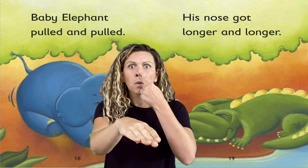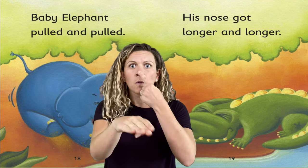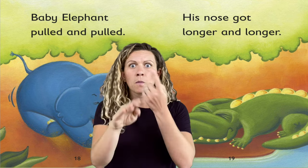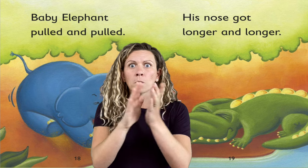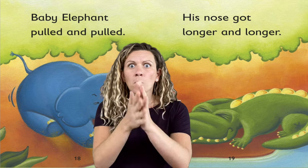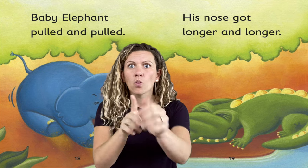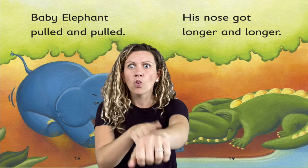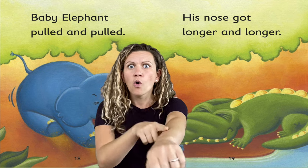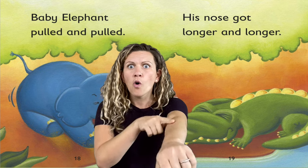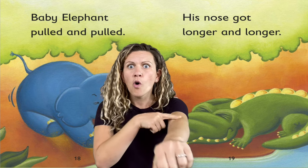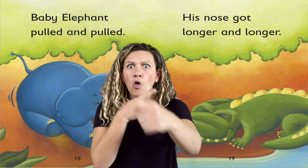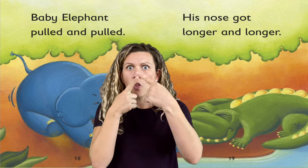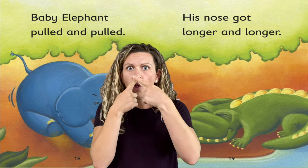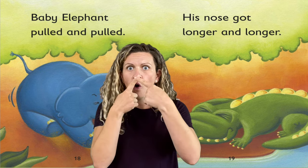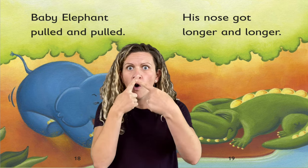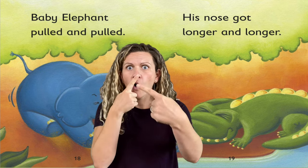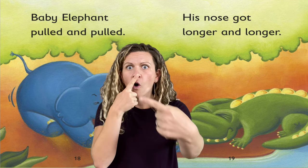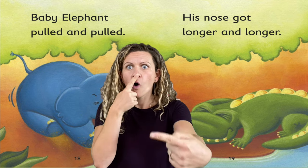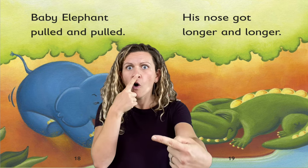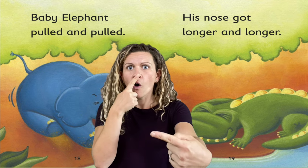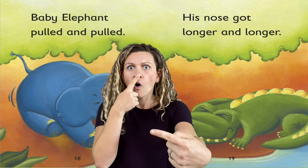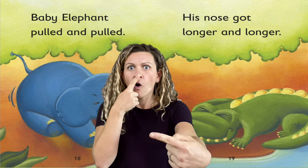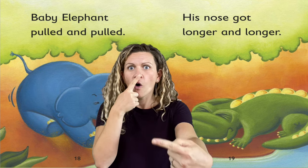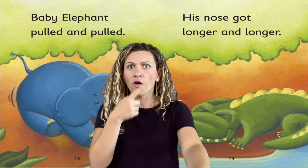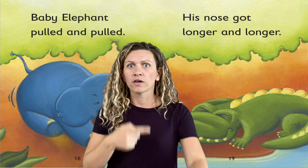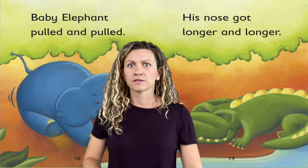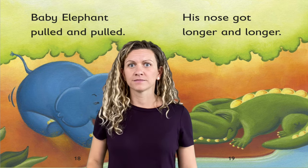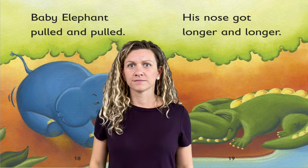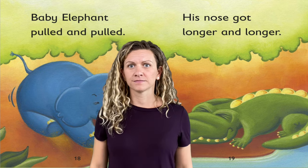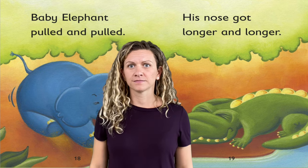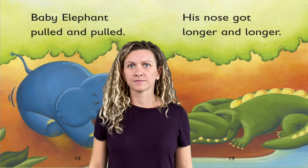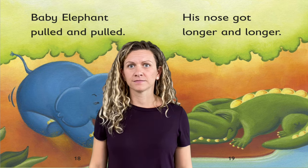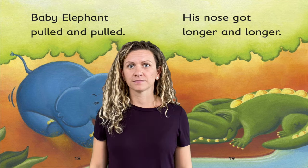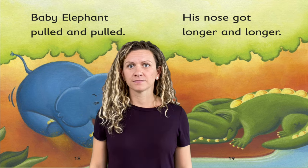His nose got longer and longer